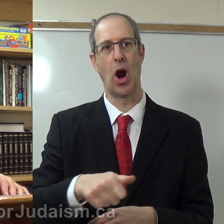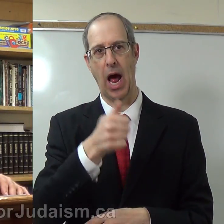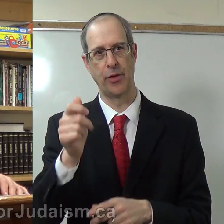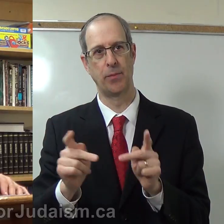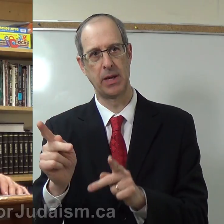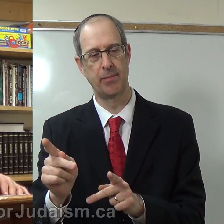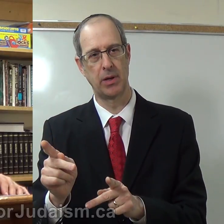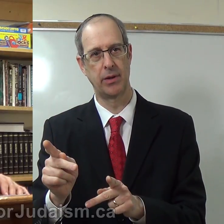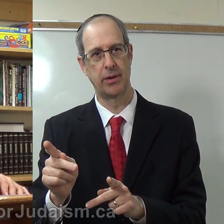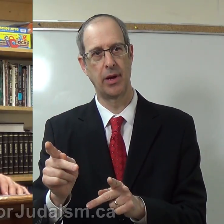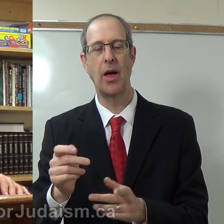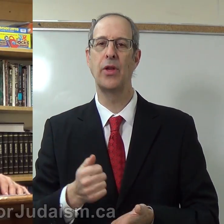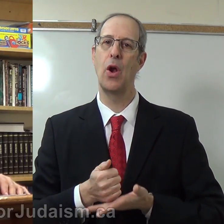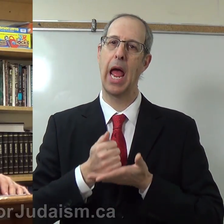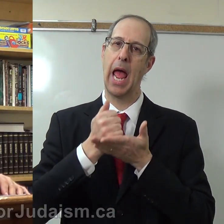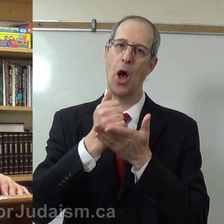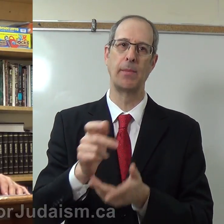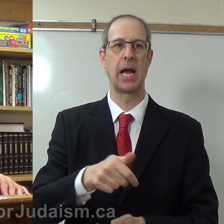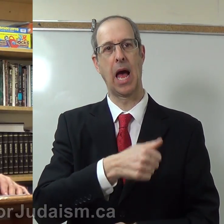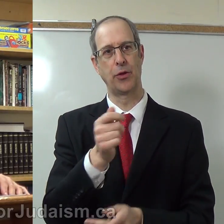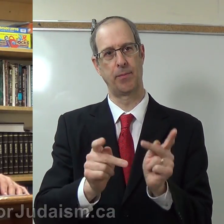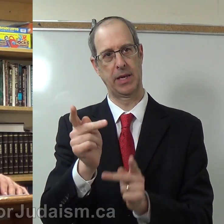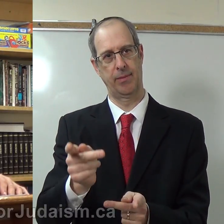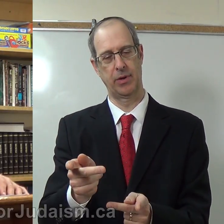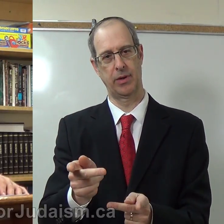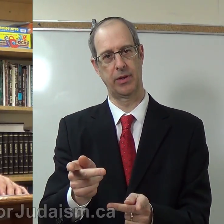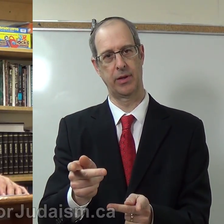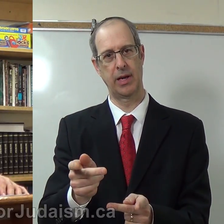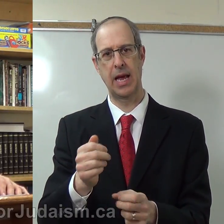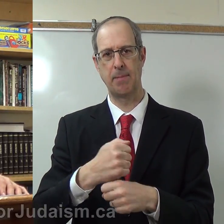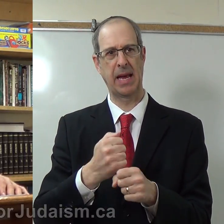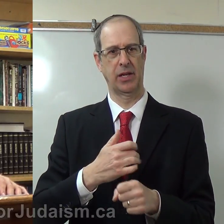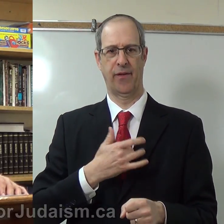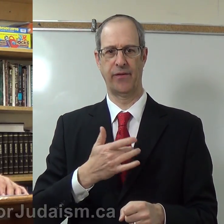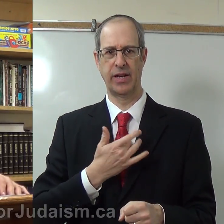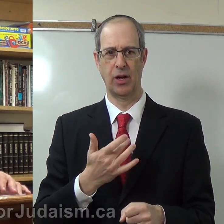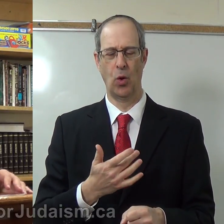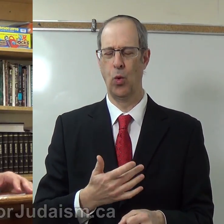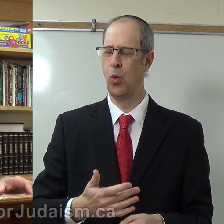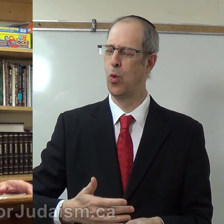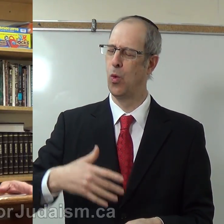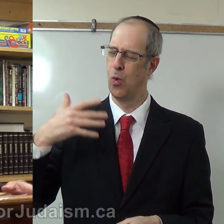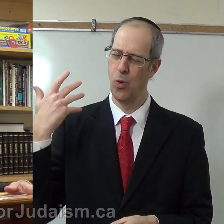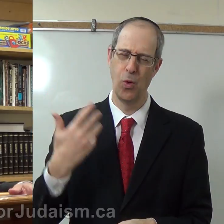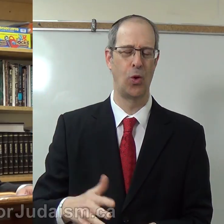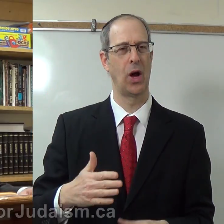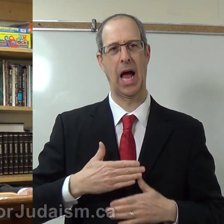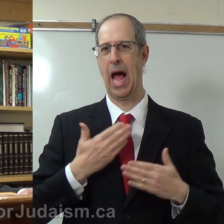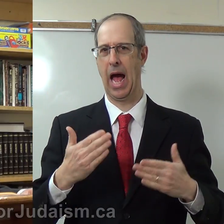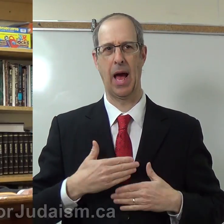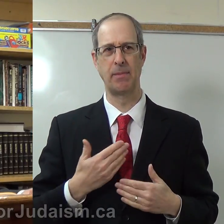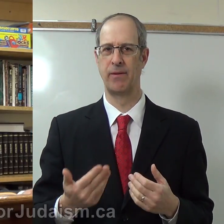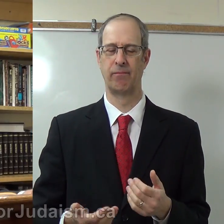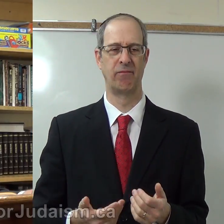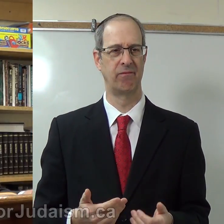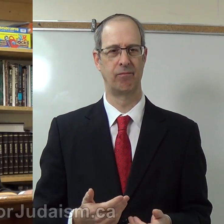when they are helping others it makes them incredibly happy and fulfilled